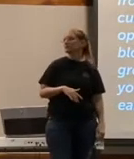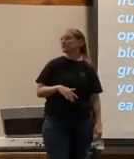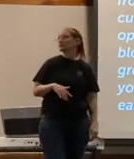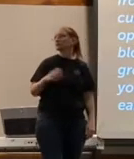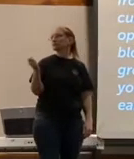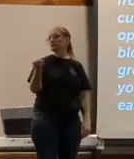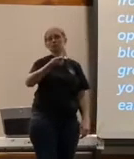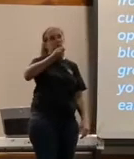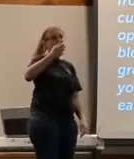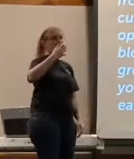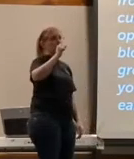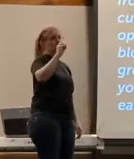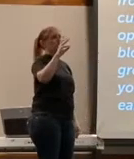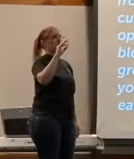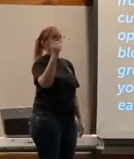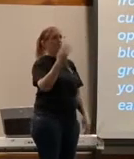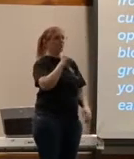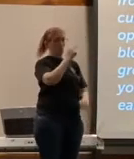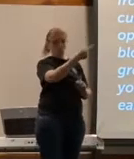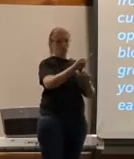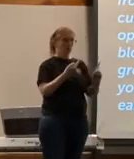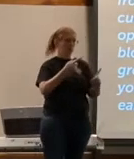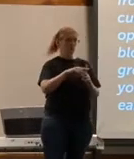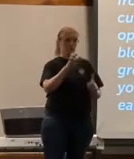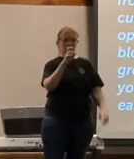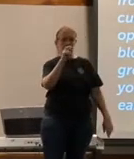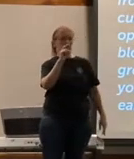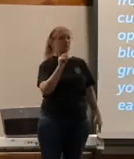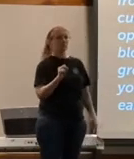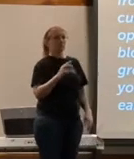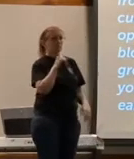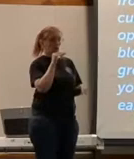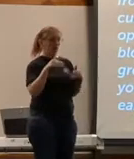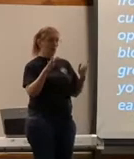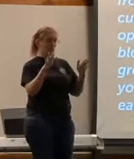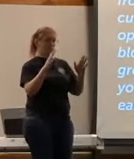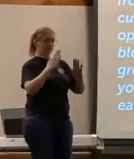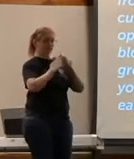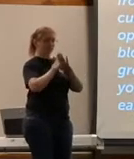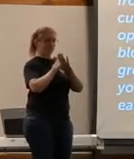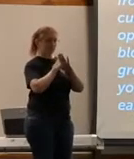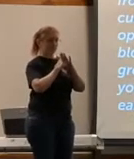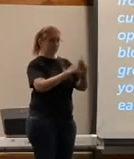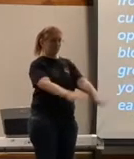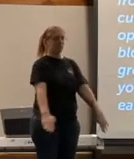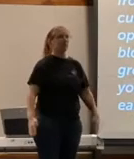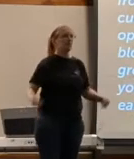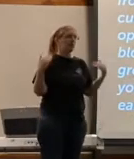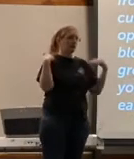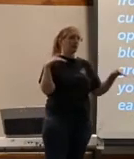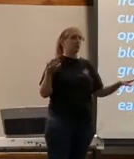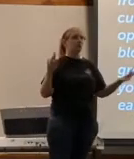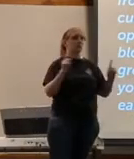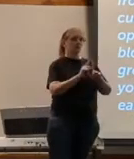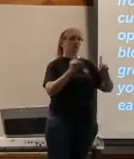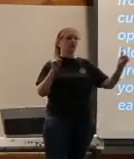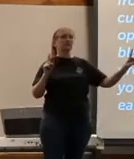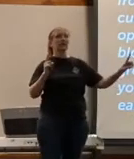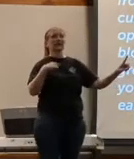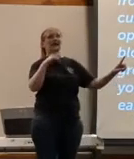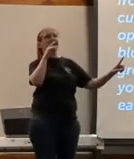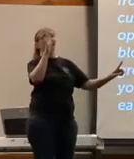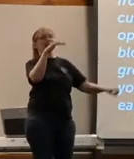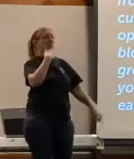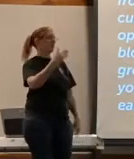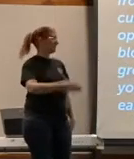this sword, dare you to come, right? Come at me, bro. Right? That's the angel, right? And from a far distance, you'd be like, no, I'm